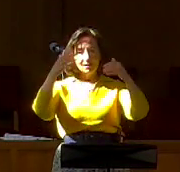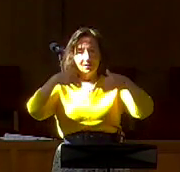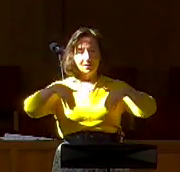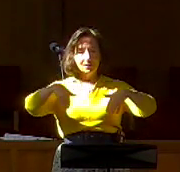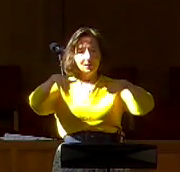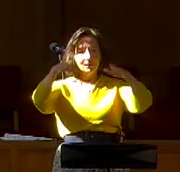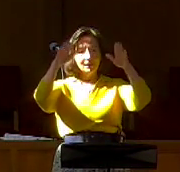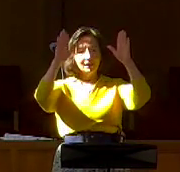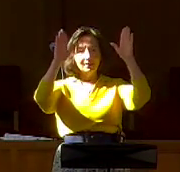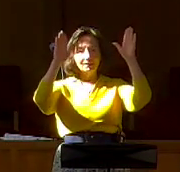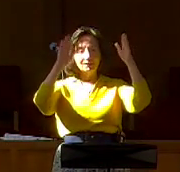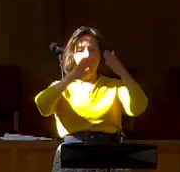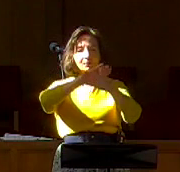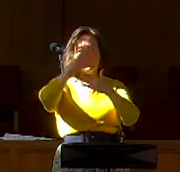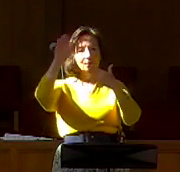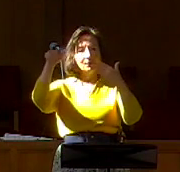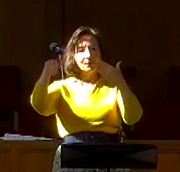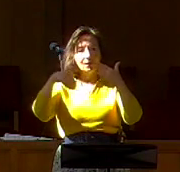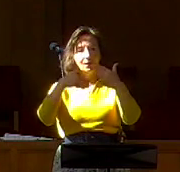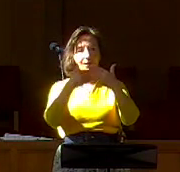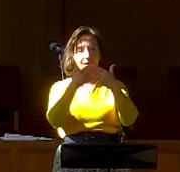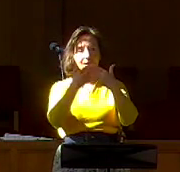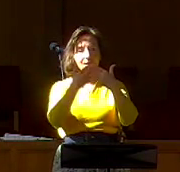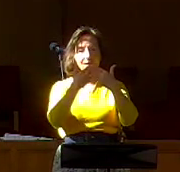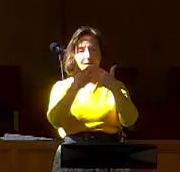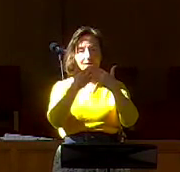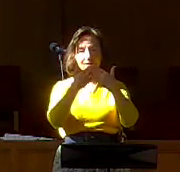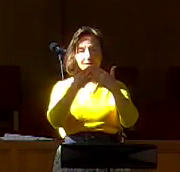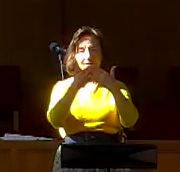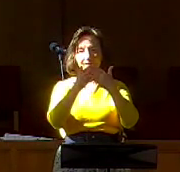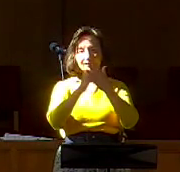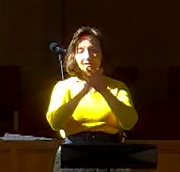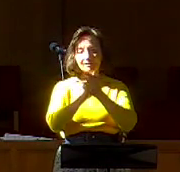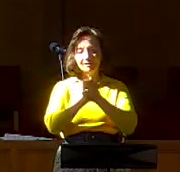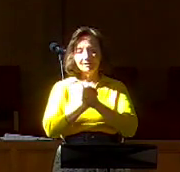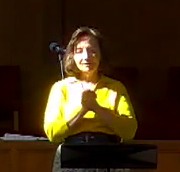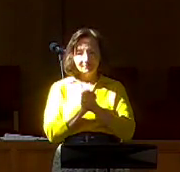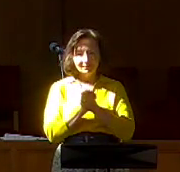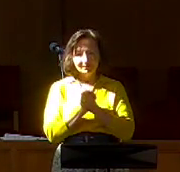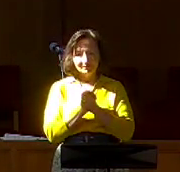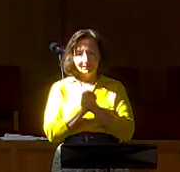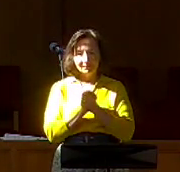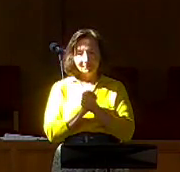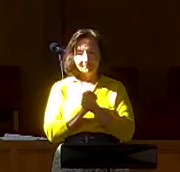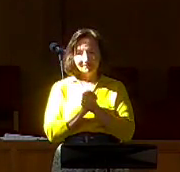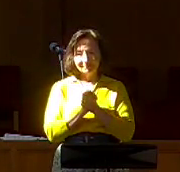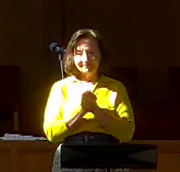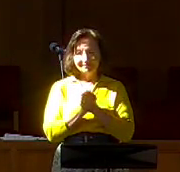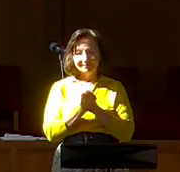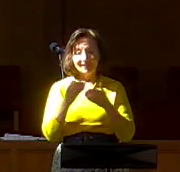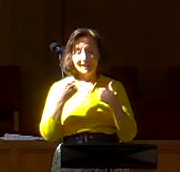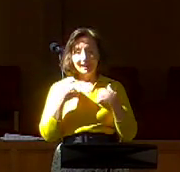I surrender all. Have a wonderful week.